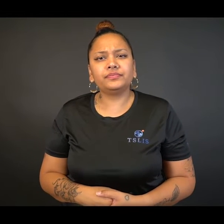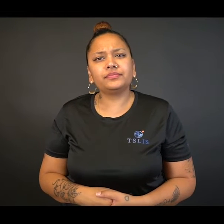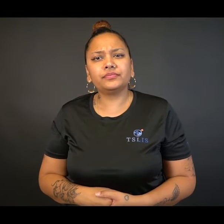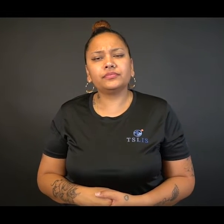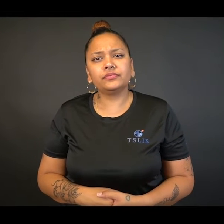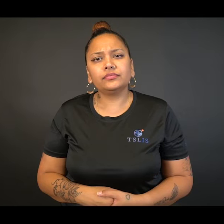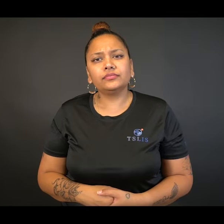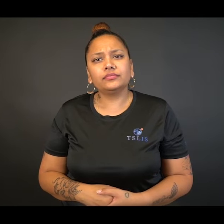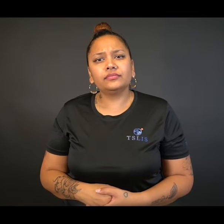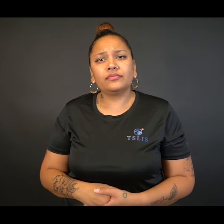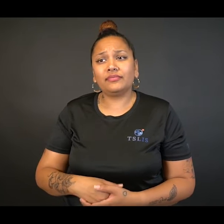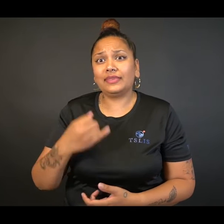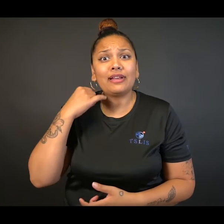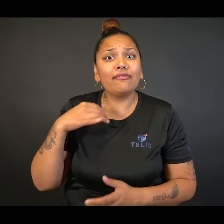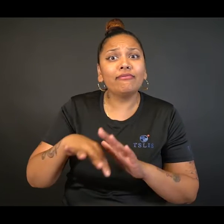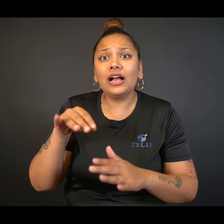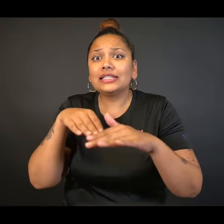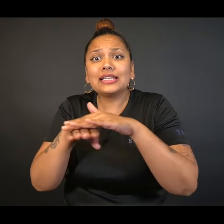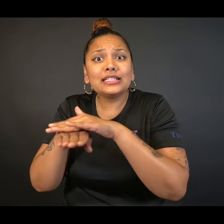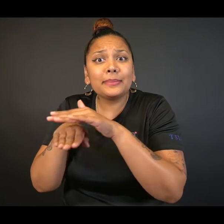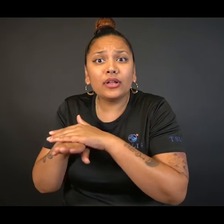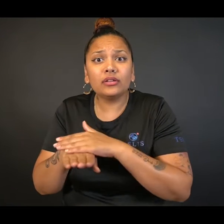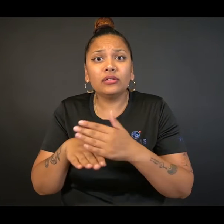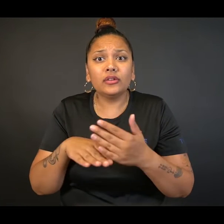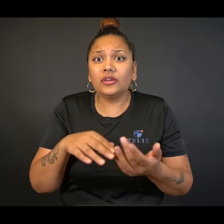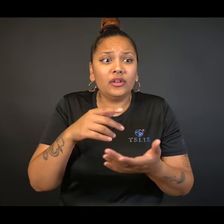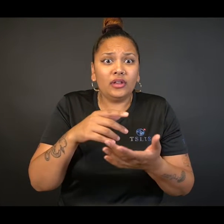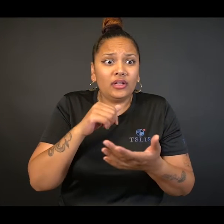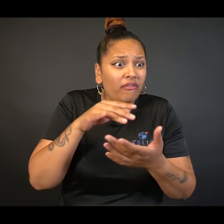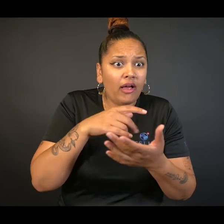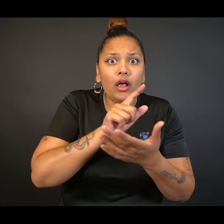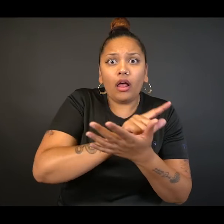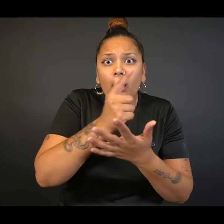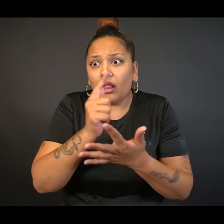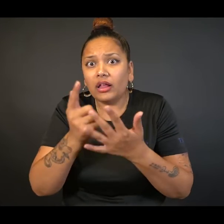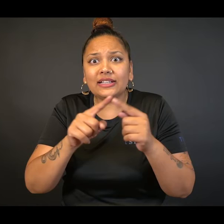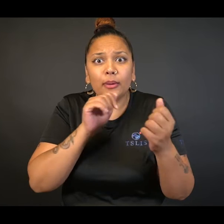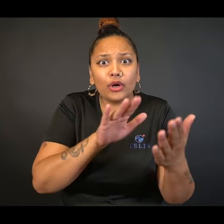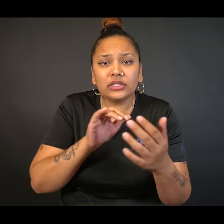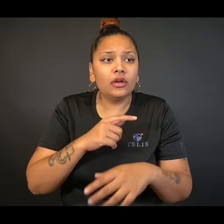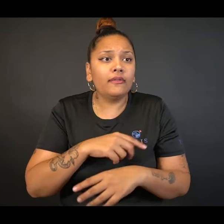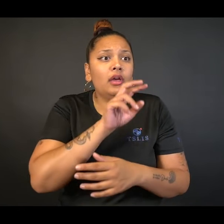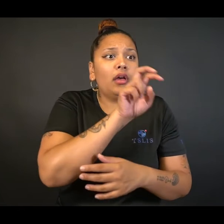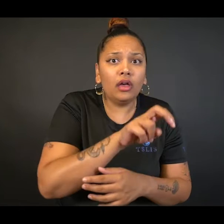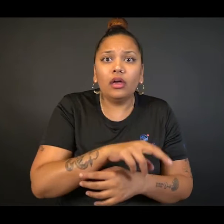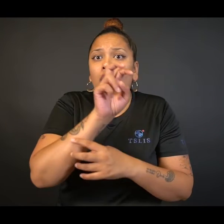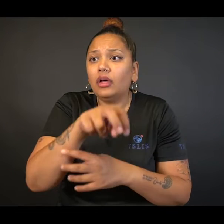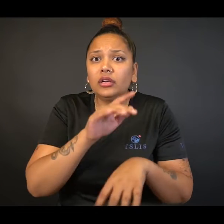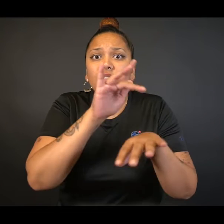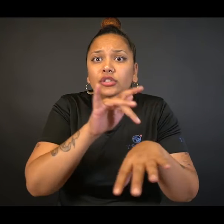accessible, the fact I need to use like 5 different platforms to read my book is itself like quite demanding in terms of